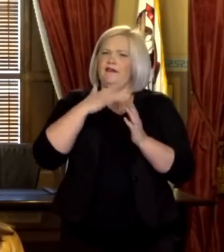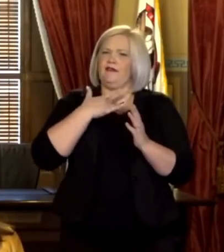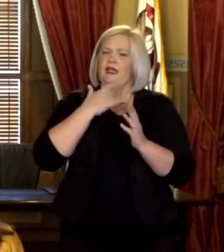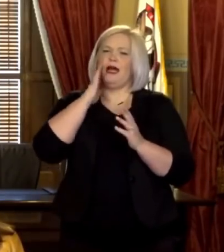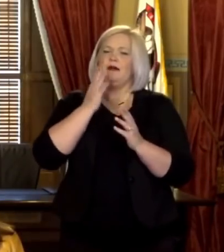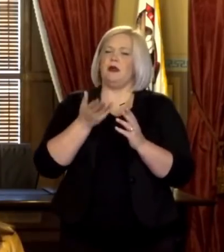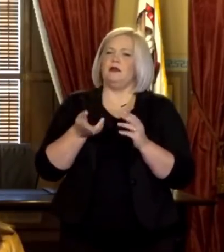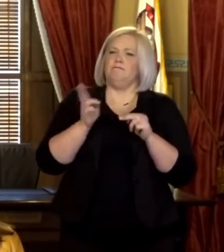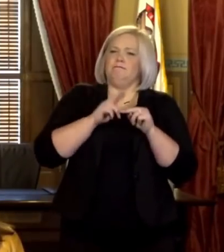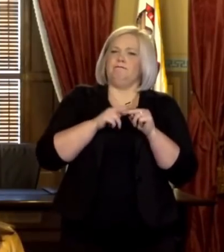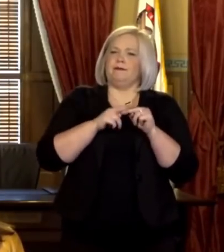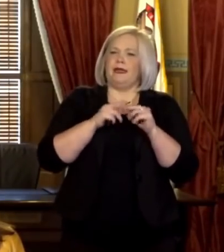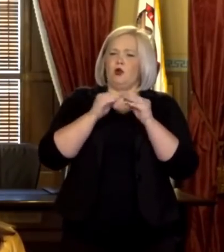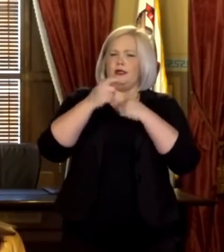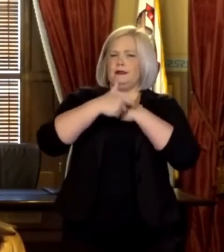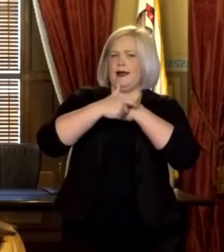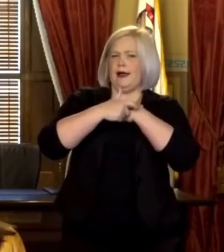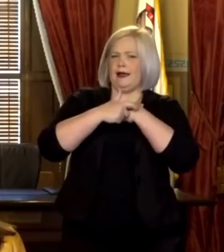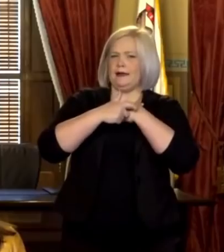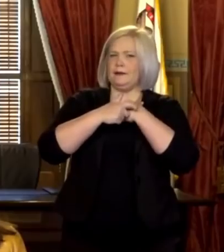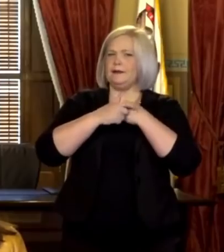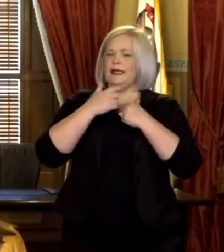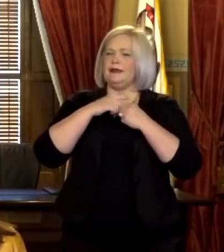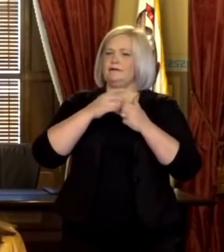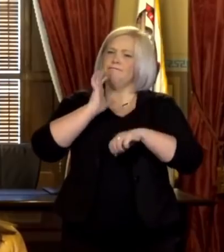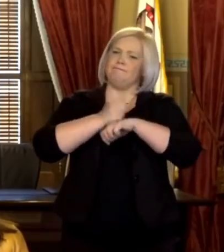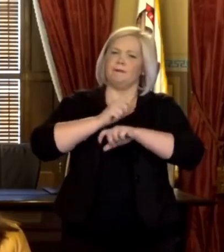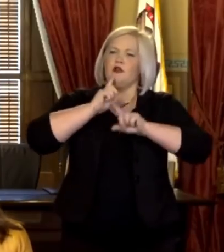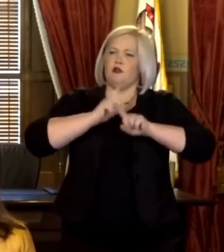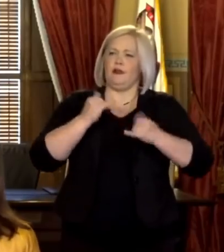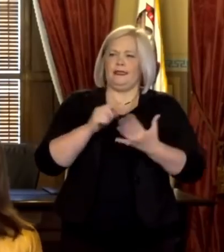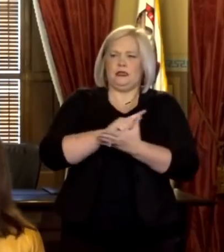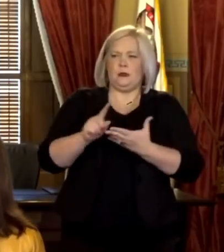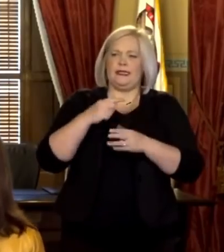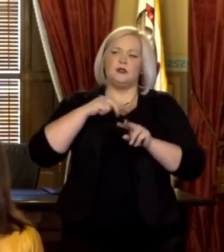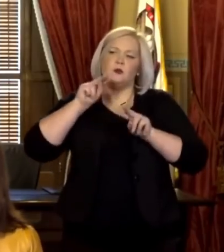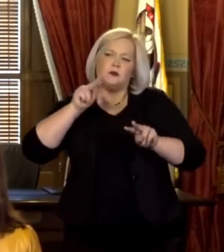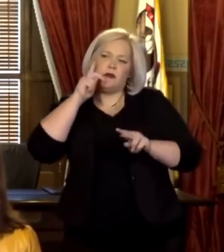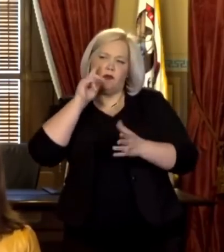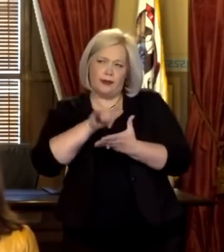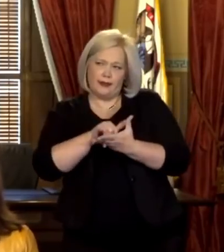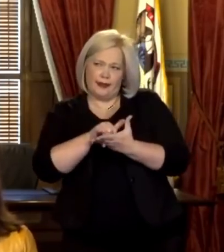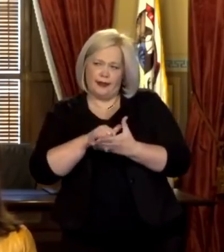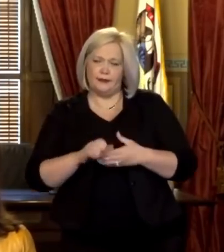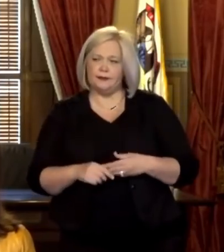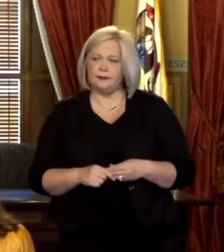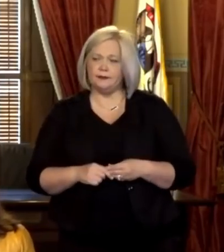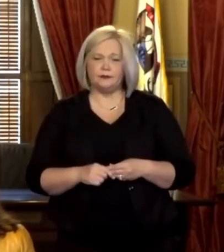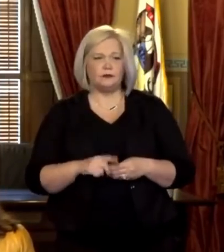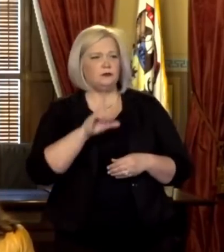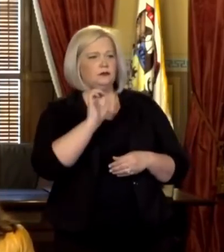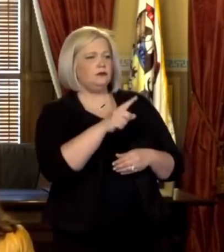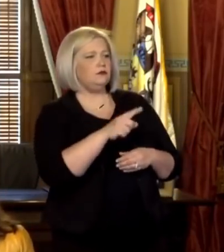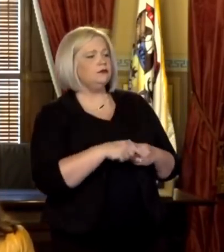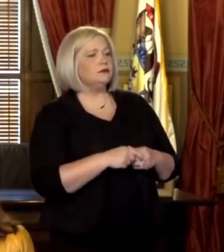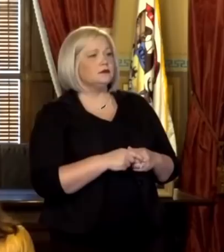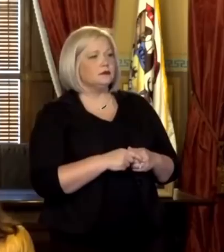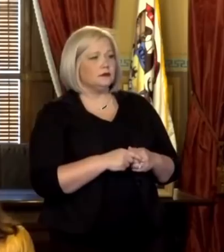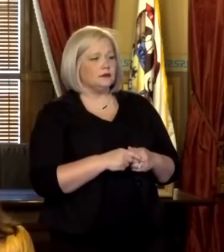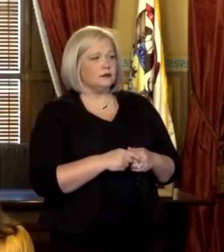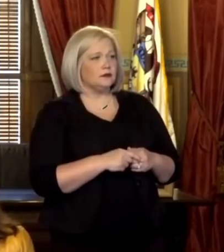and that you'll have more information on that, so stay tuned. What do you plan to do if your request